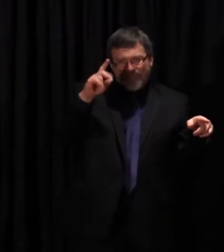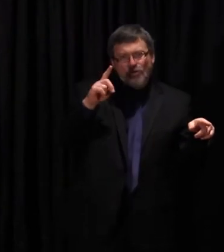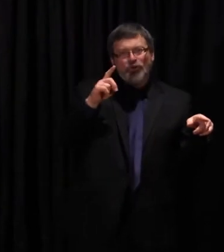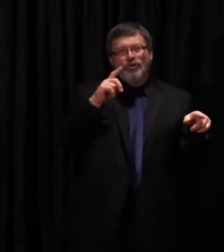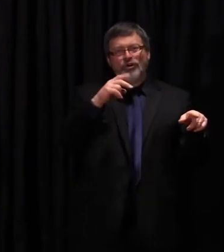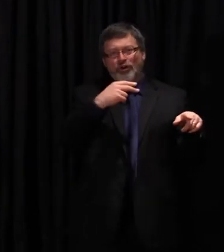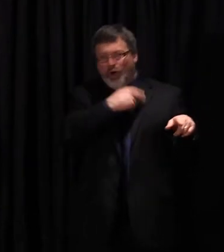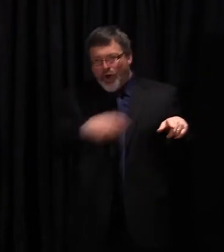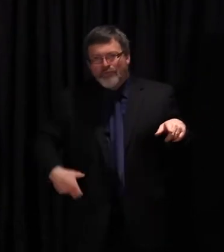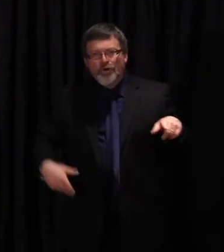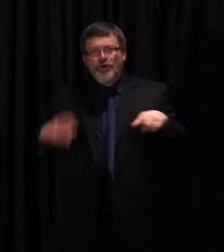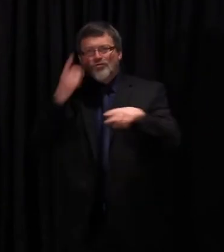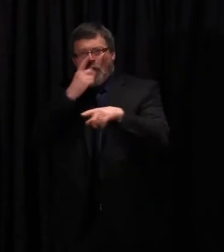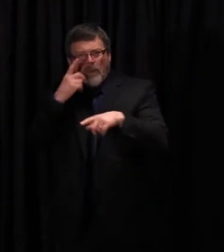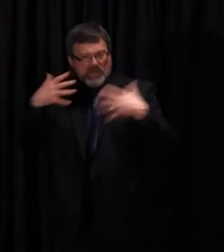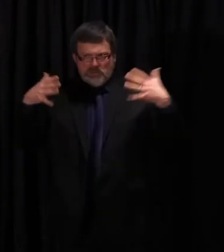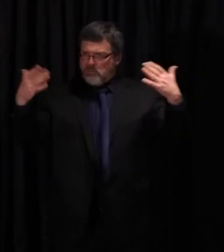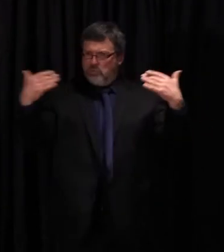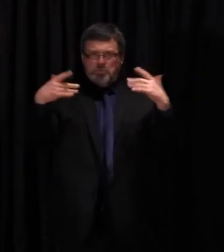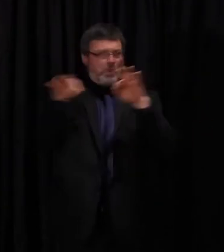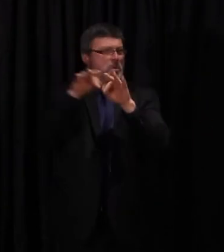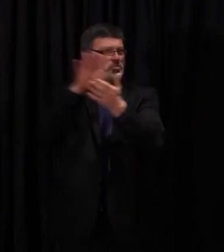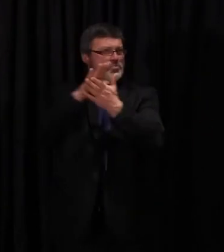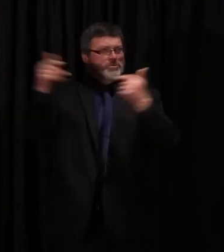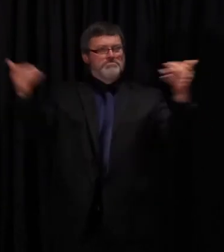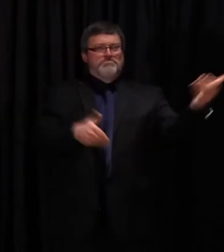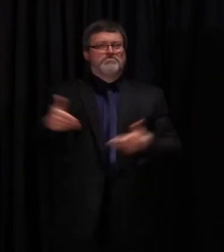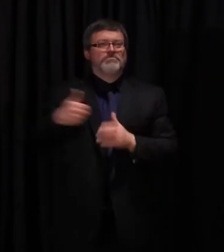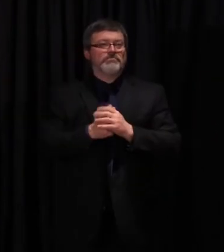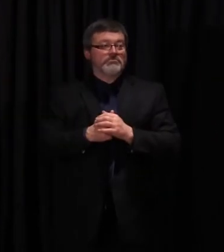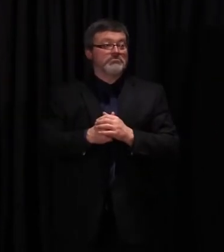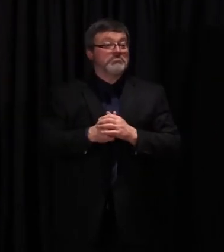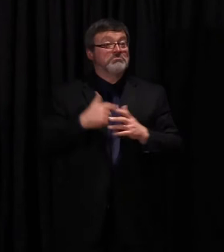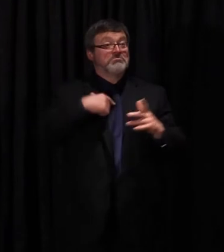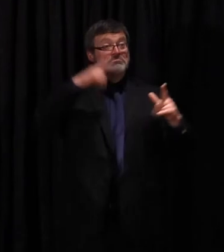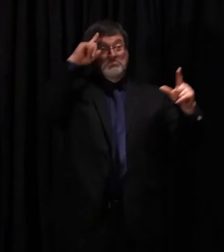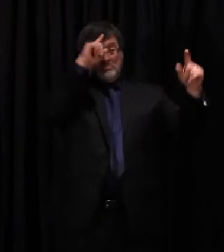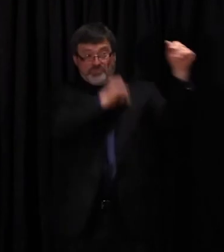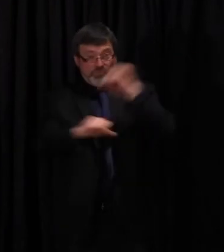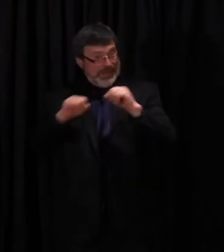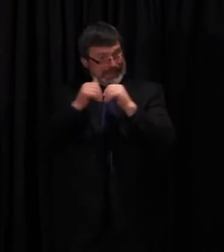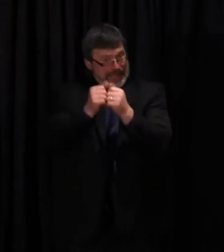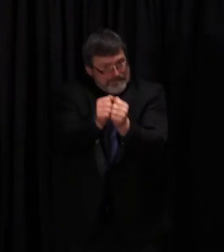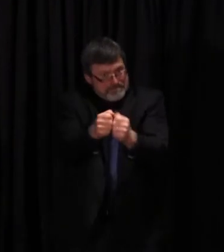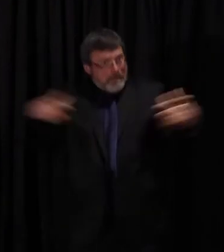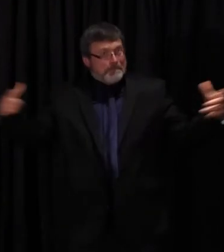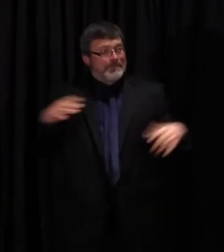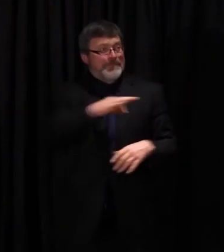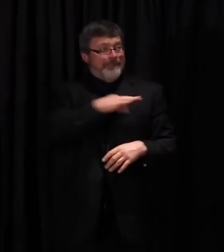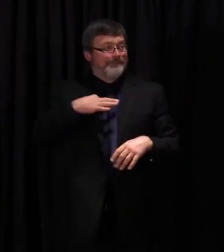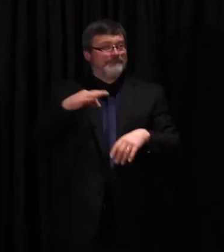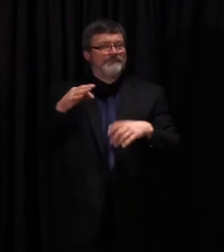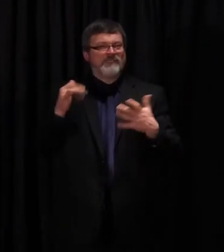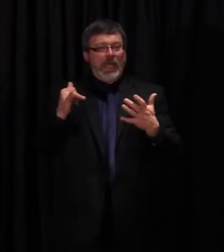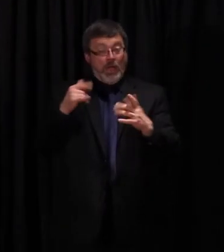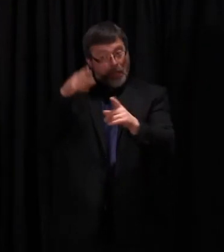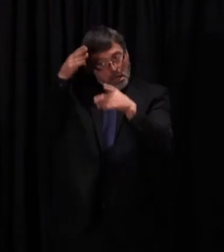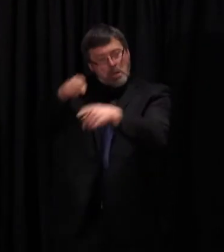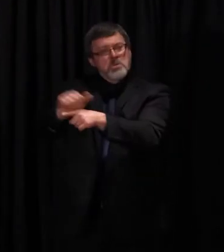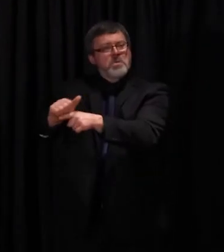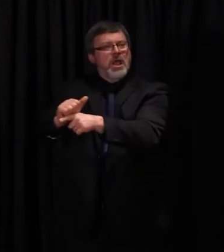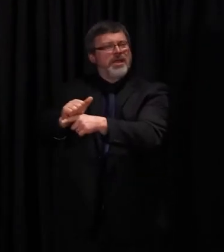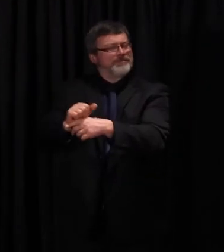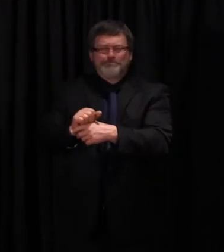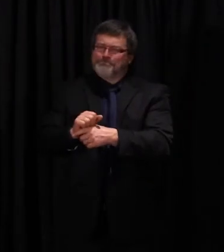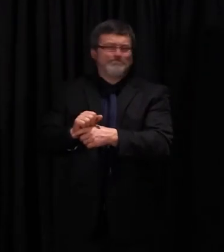Our strategy to grow the workforce can't just be about training. It must be about meeting the needs of families.